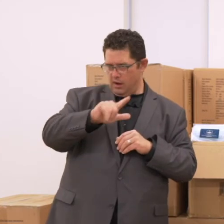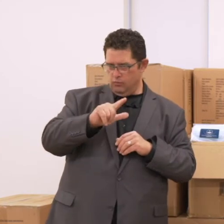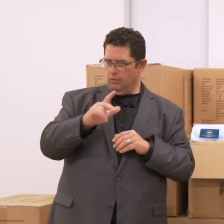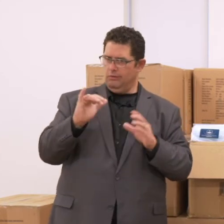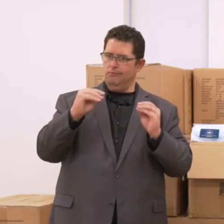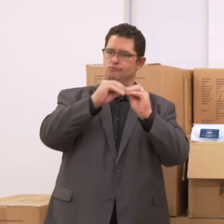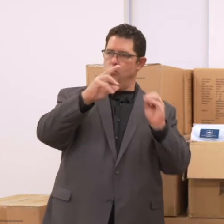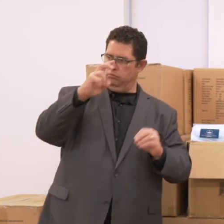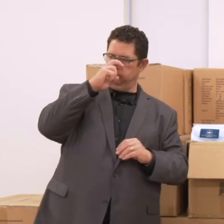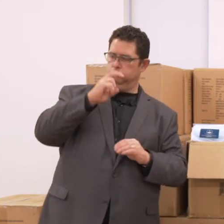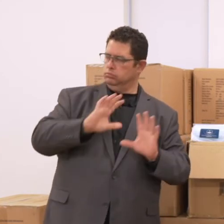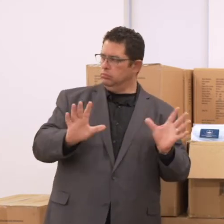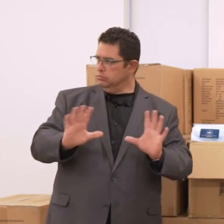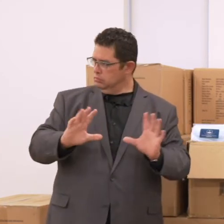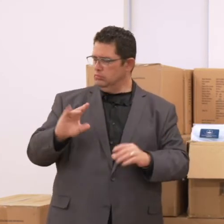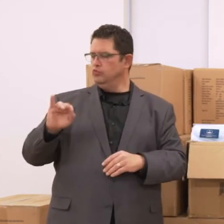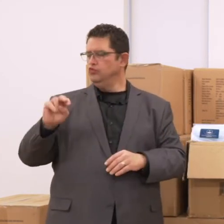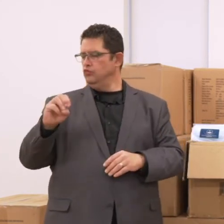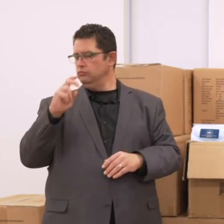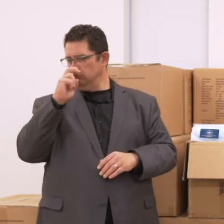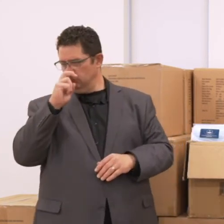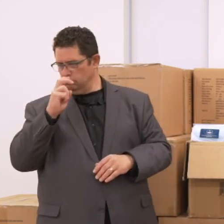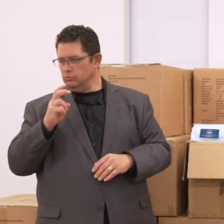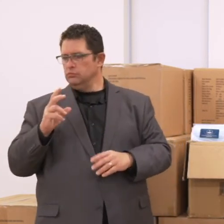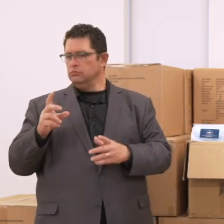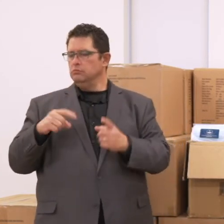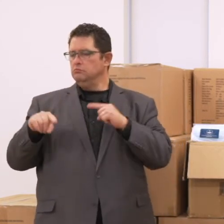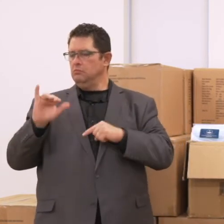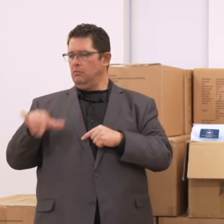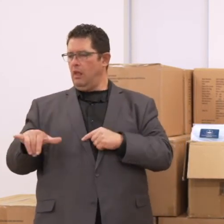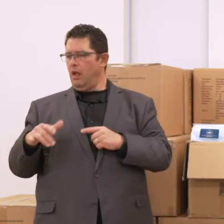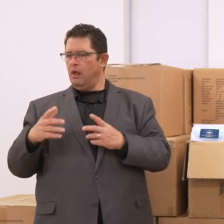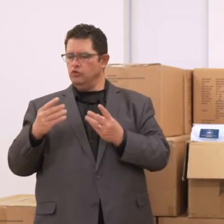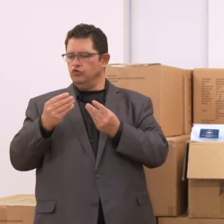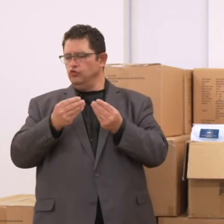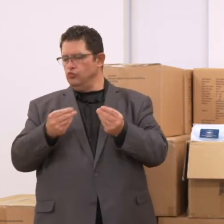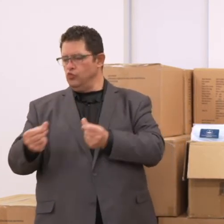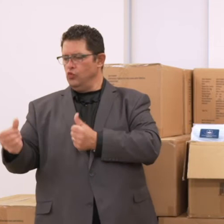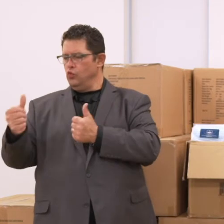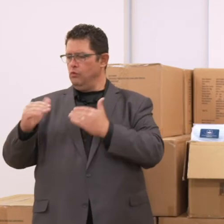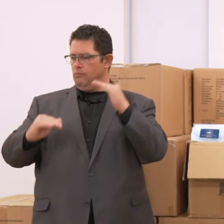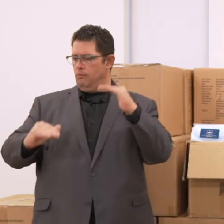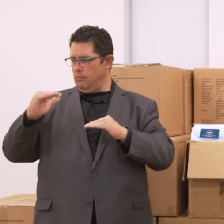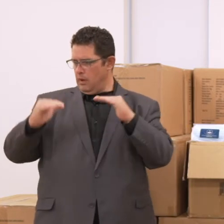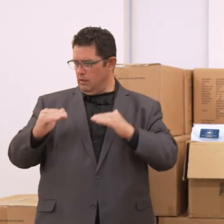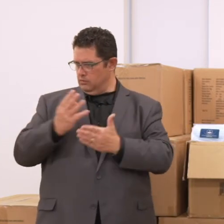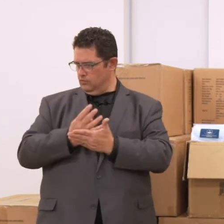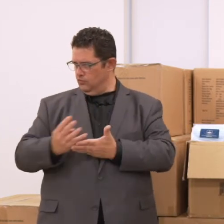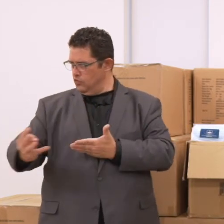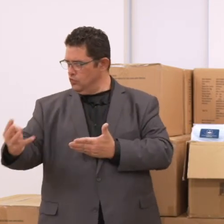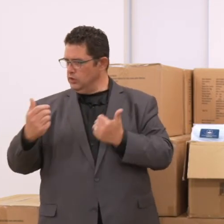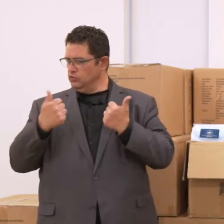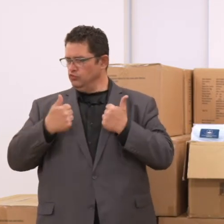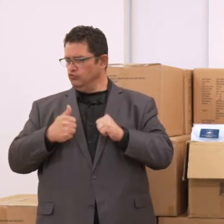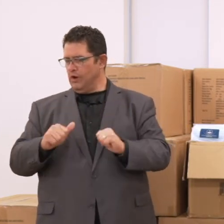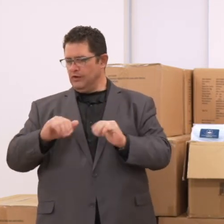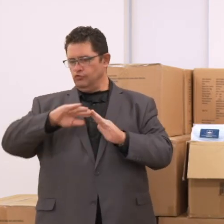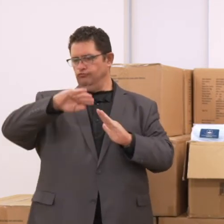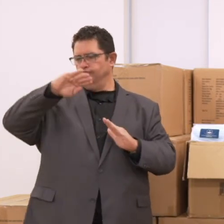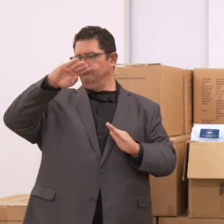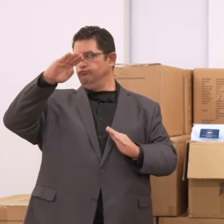more dramatic. That gives us a smoother transition, a smoother balance through the next 4 weeks to try and get this